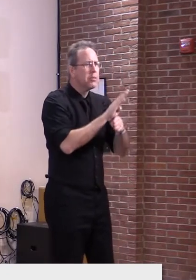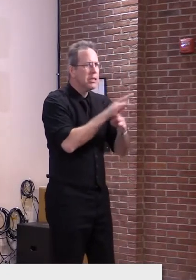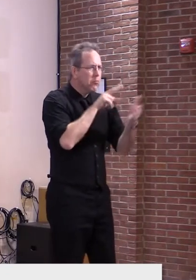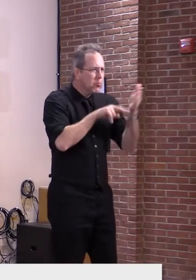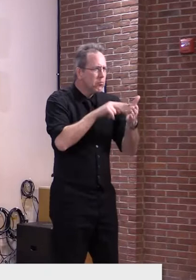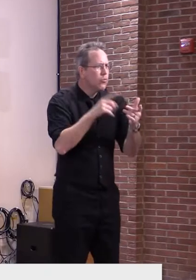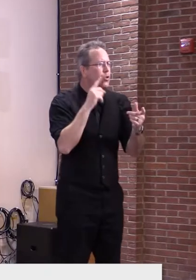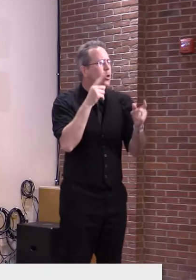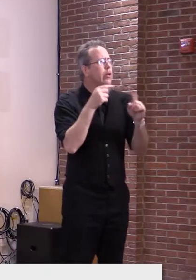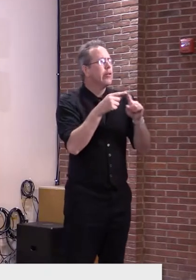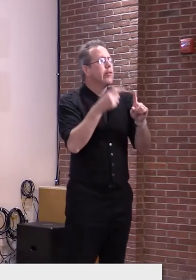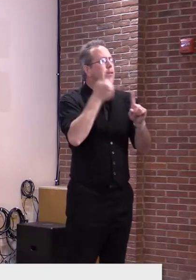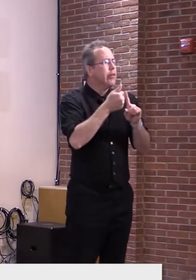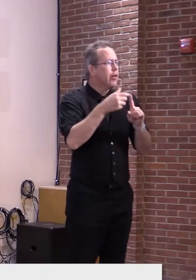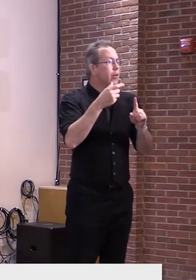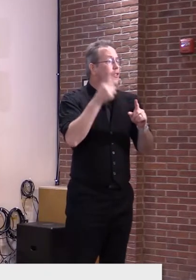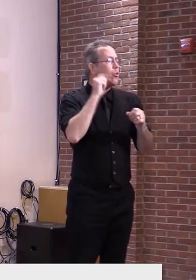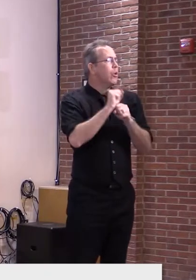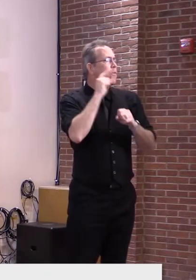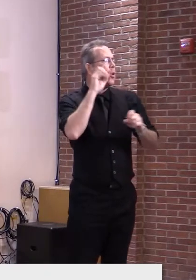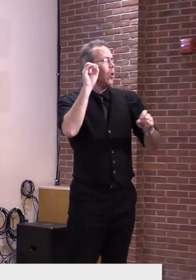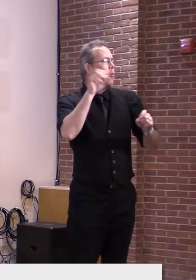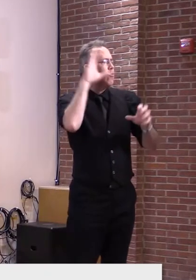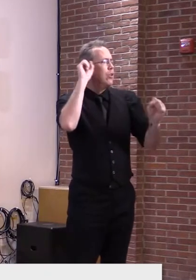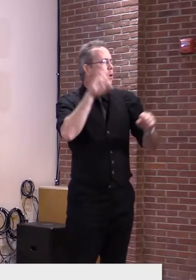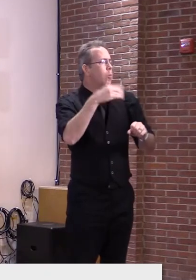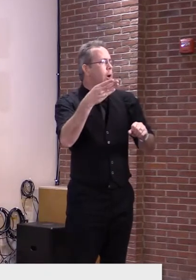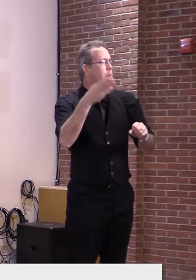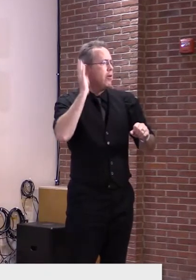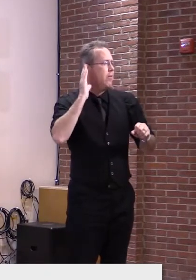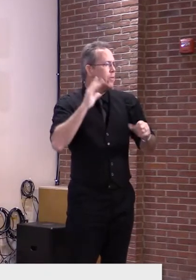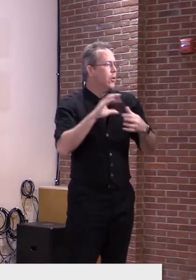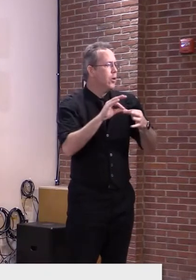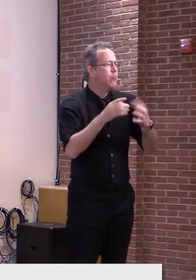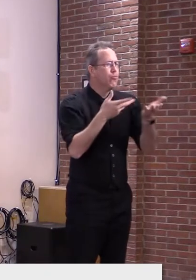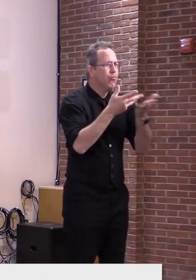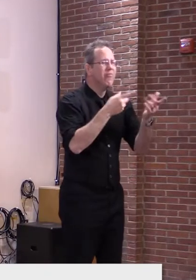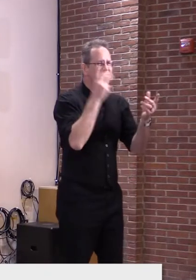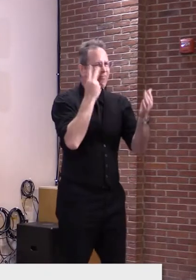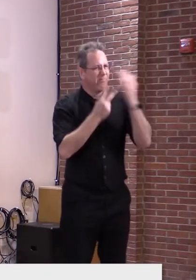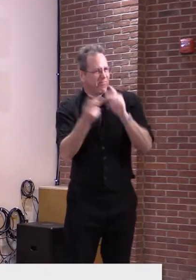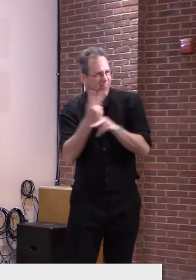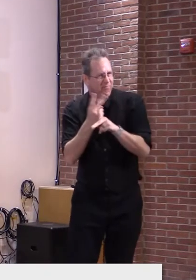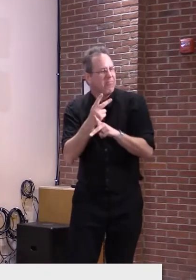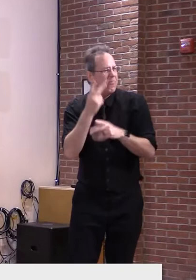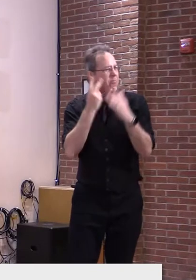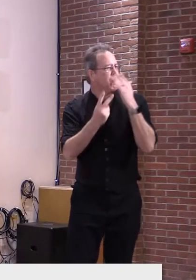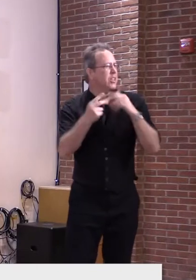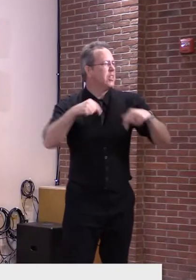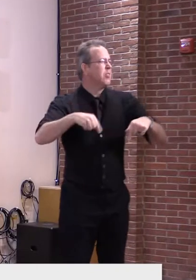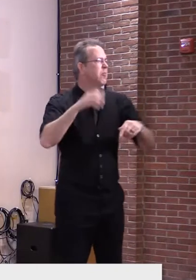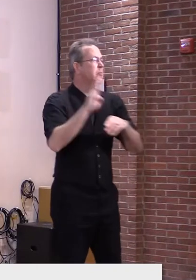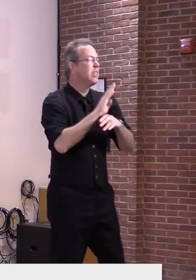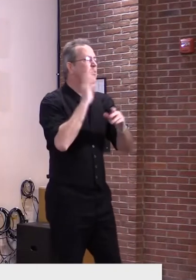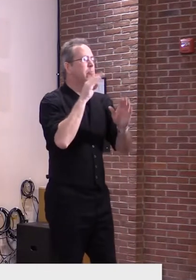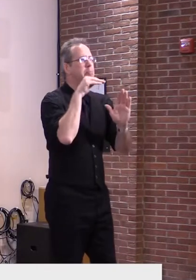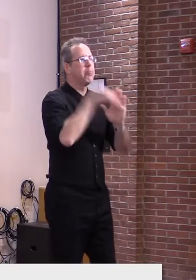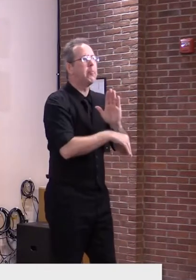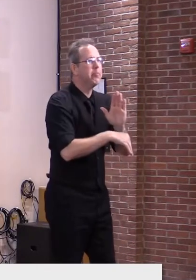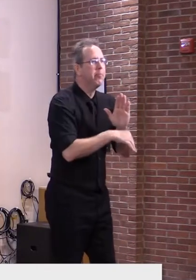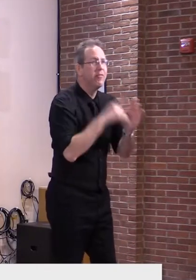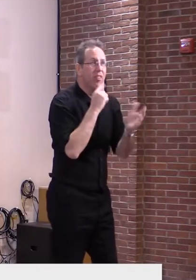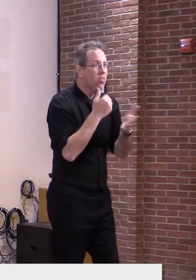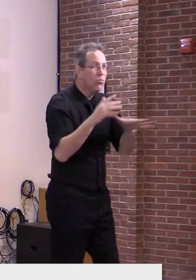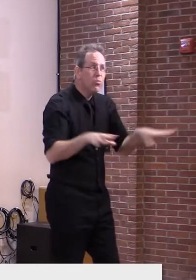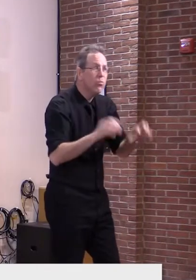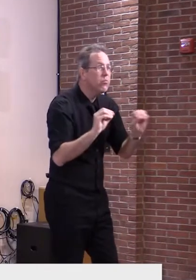Obama. And he's saying there's going to be one. And of course, just recently, the CNBC survey, 81%